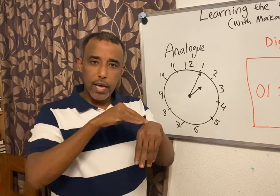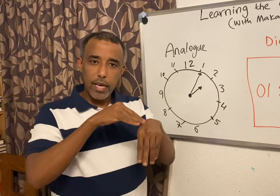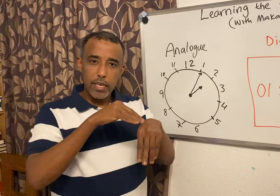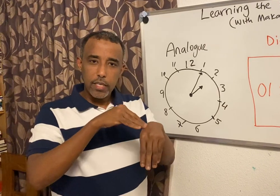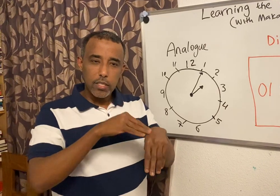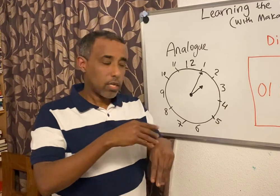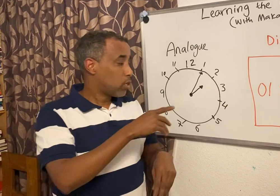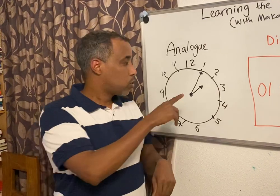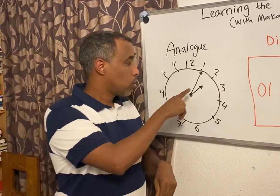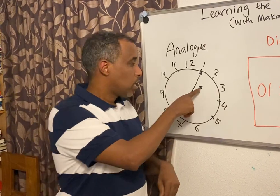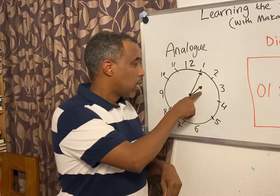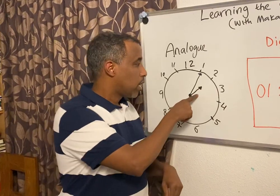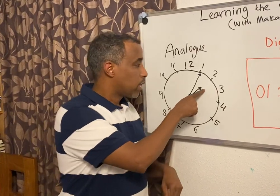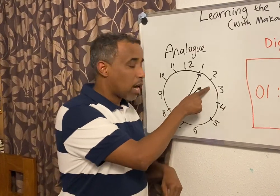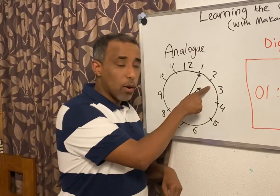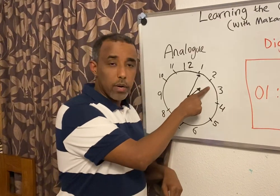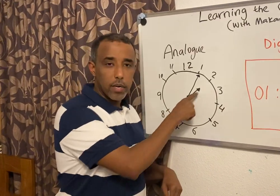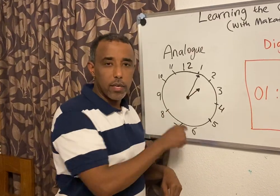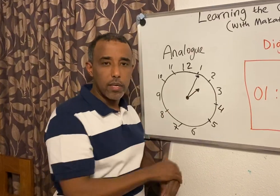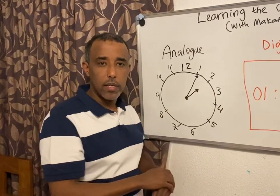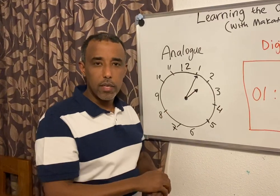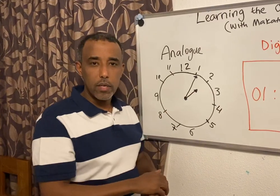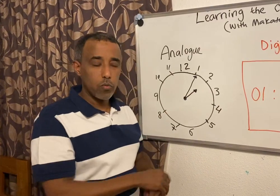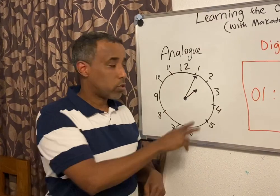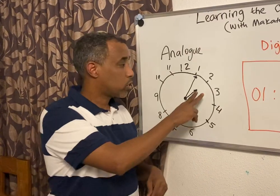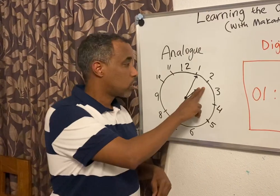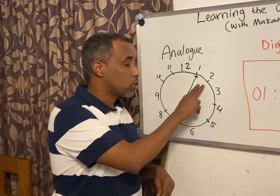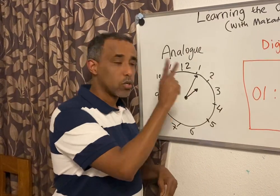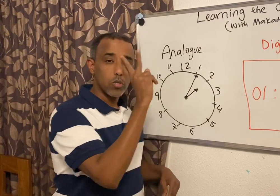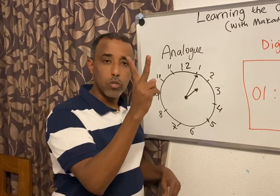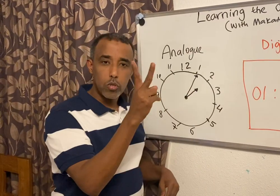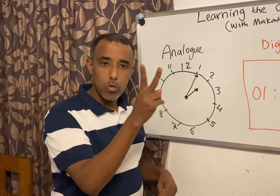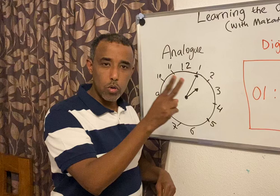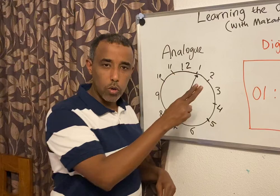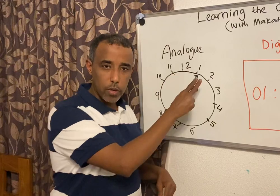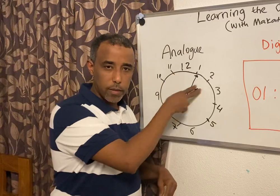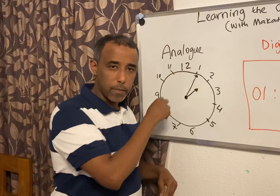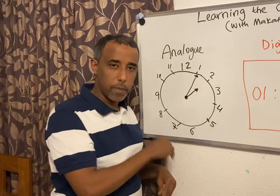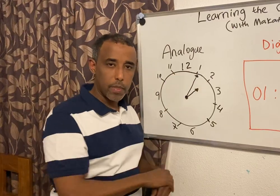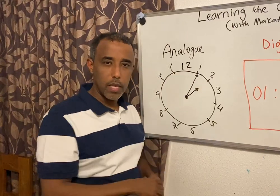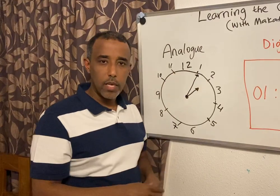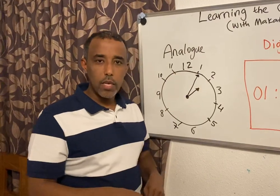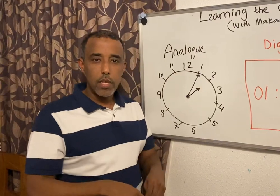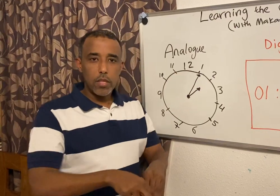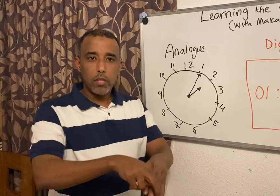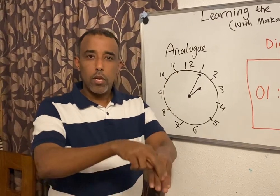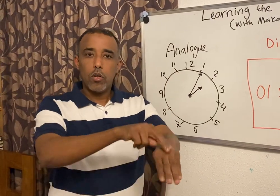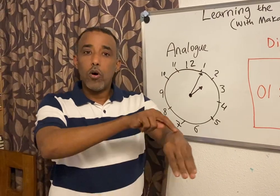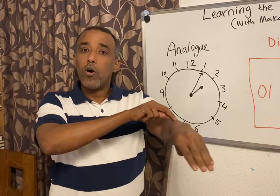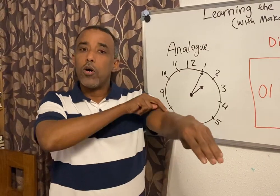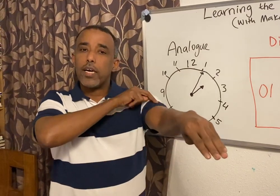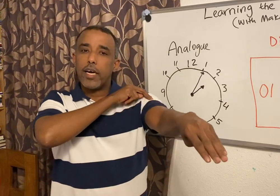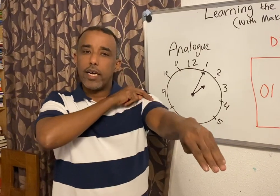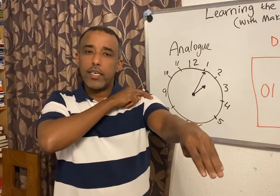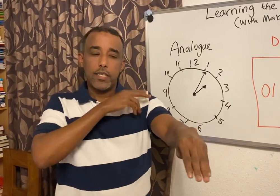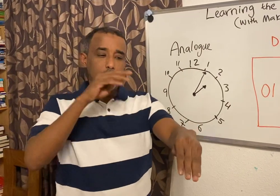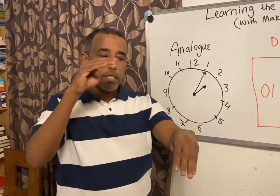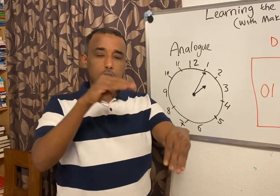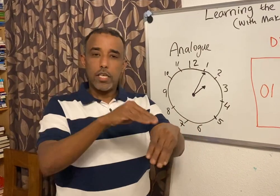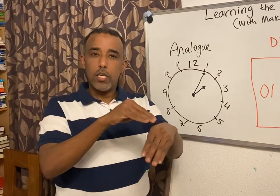hand tells you hour, which is 2 o'clock. The long hand tells